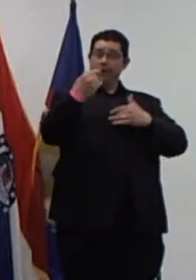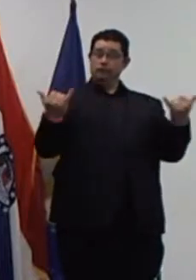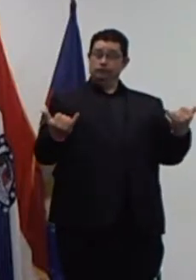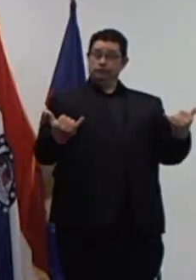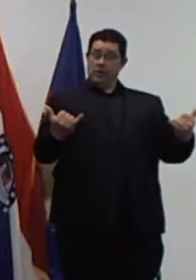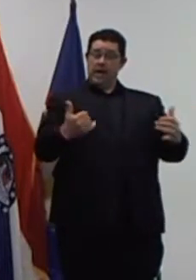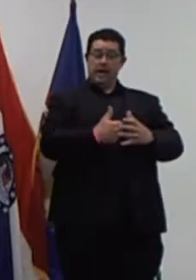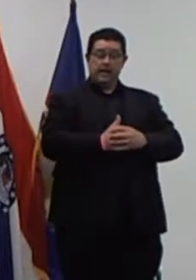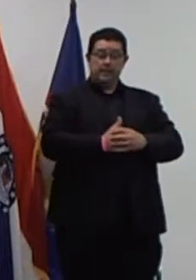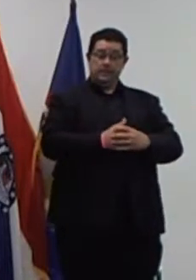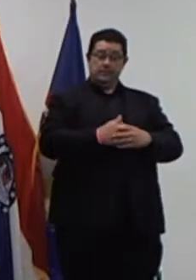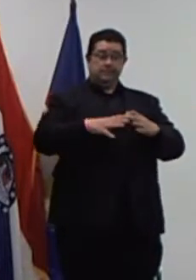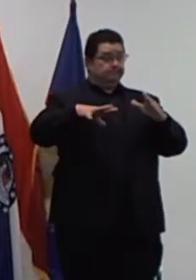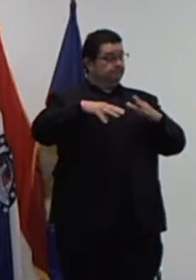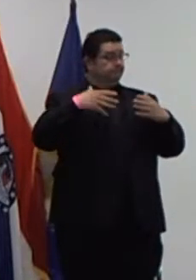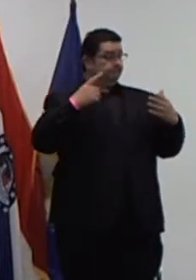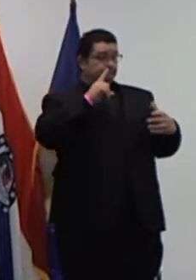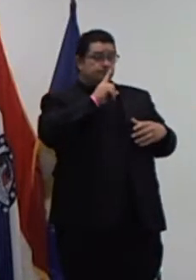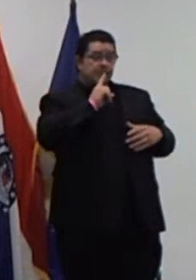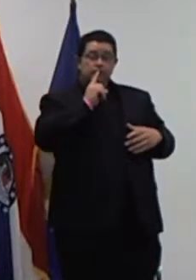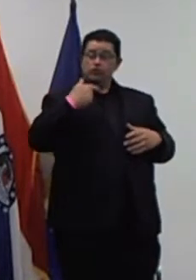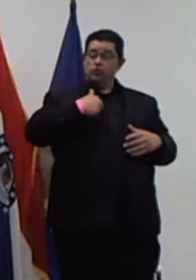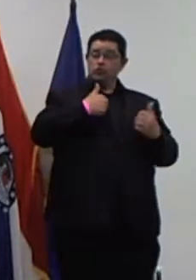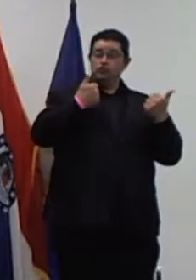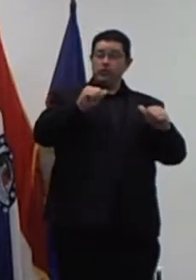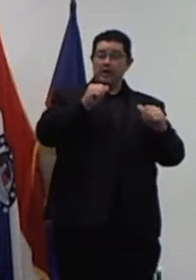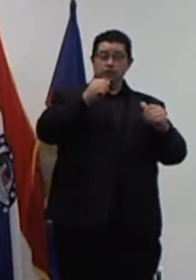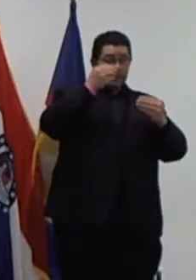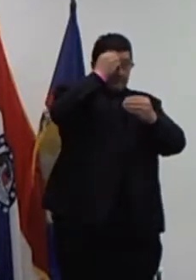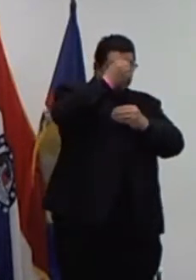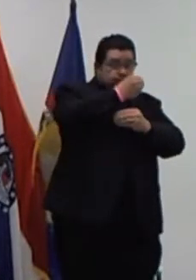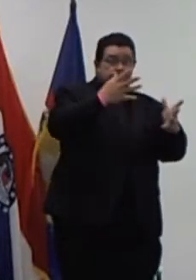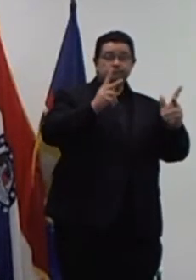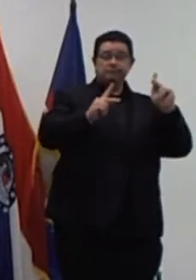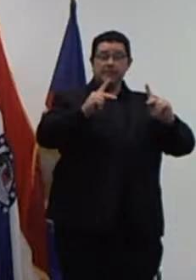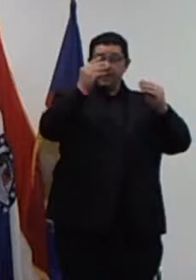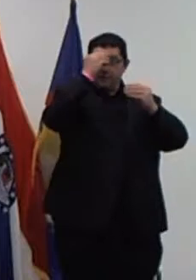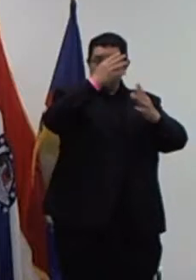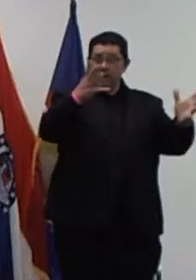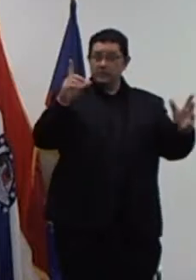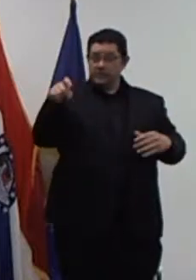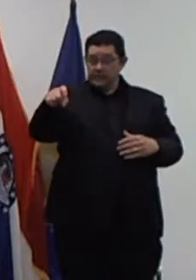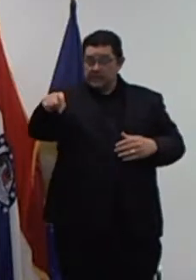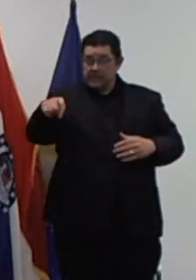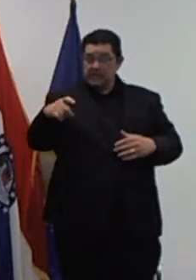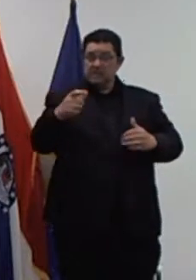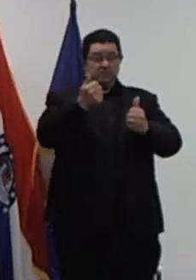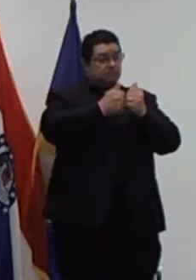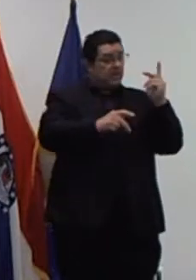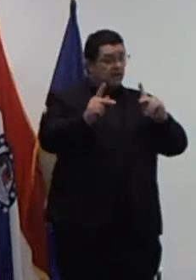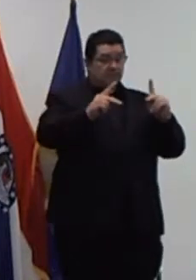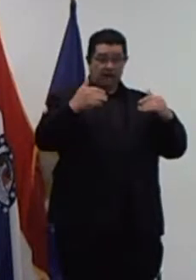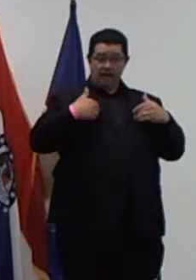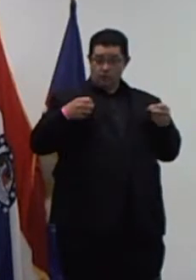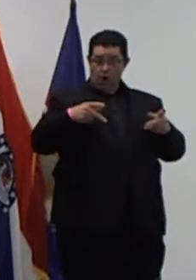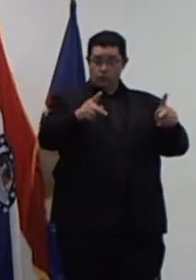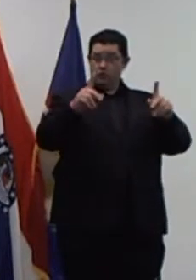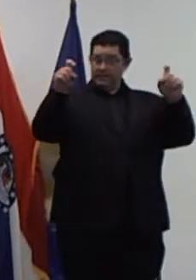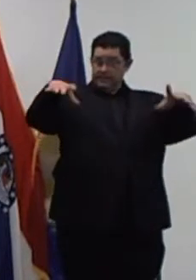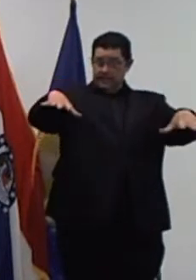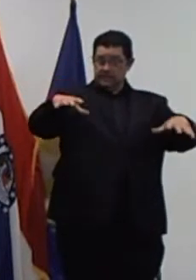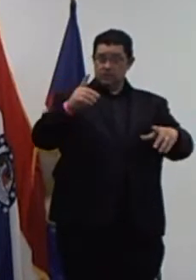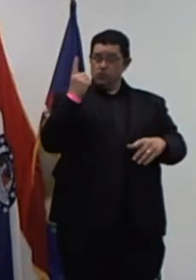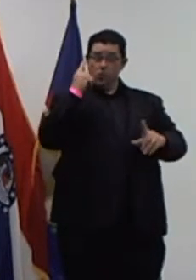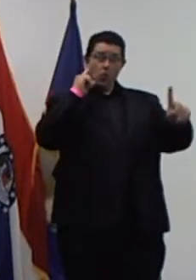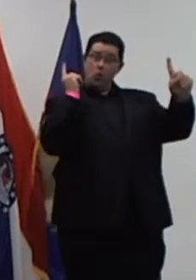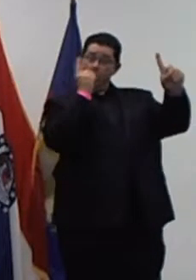here making sure we're trying to give the people the information they need to make sure everybody has an opportunity to be tested. One of the goals we're trying to do